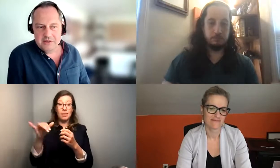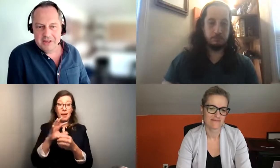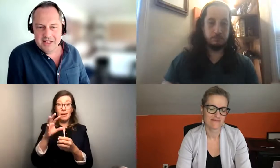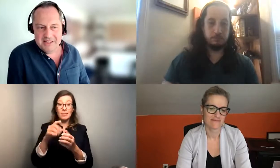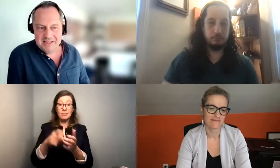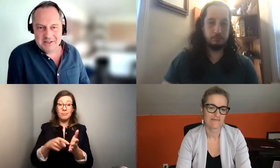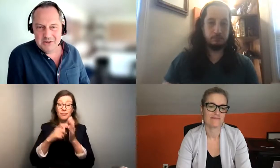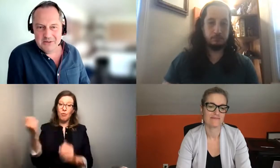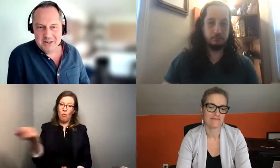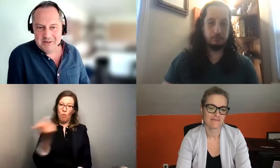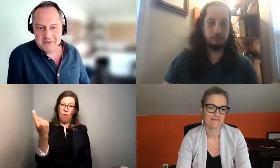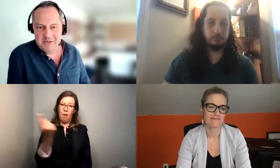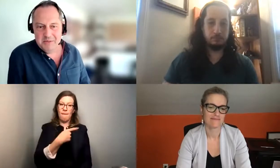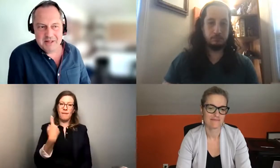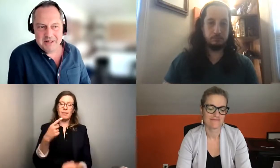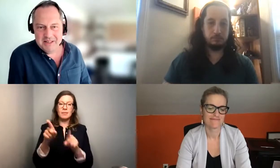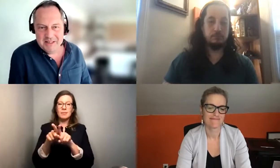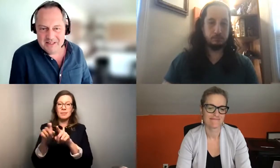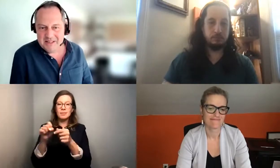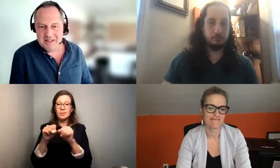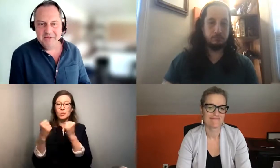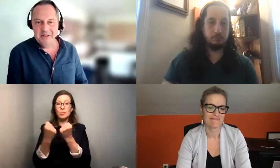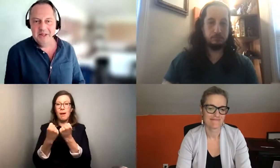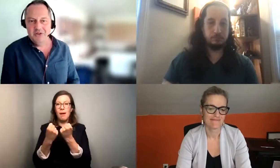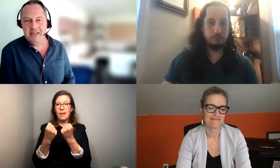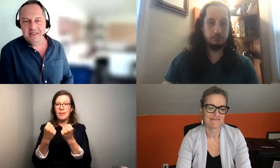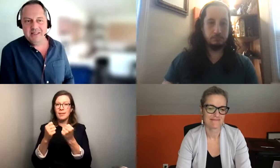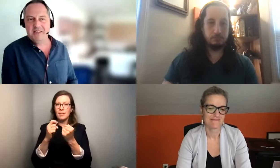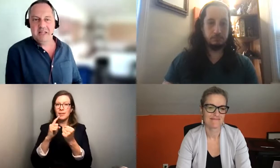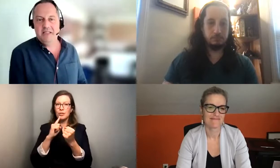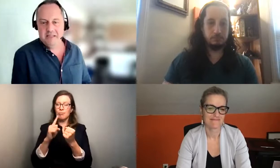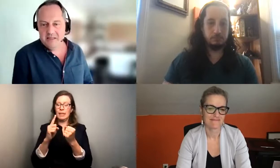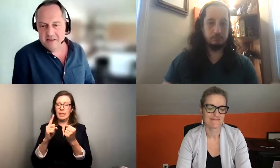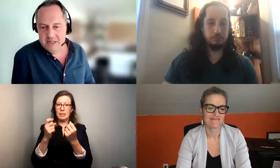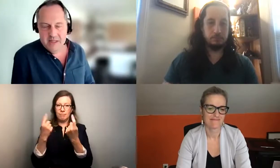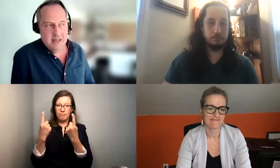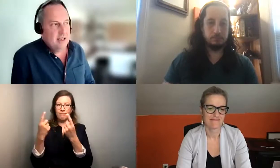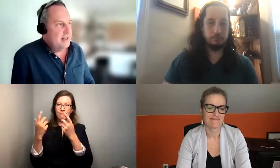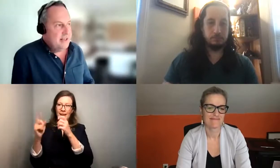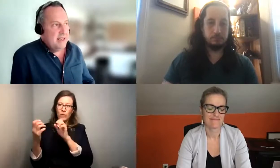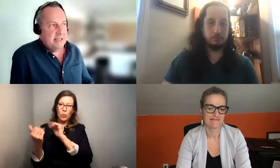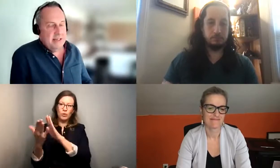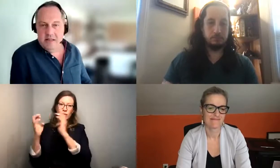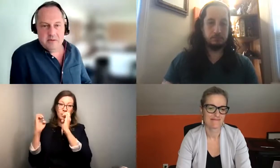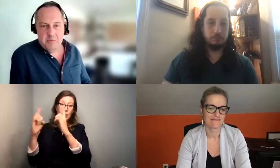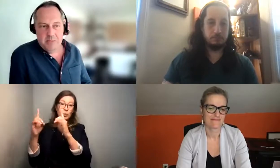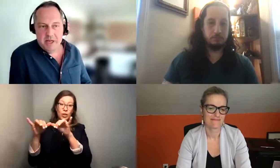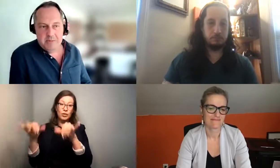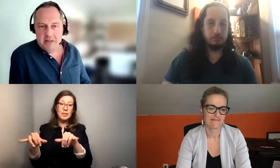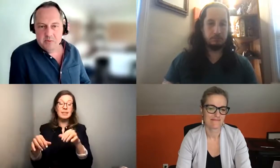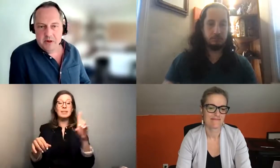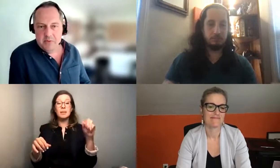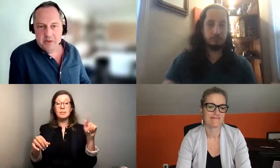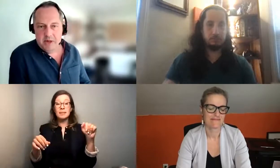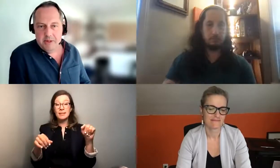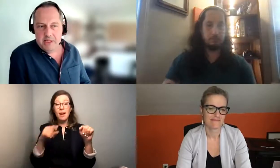as society to sort of like fundamentally kind of address the education system. The data is one of the biggest